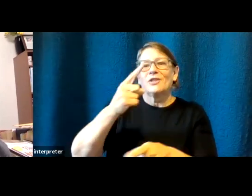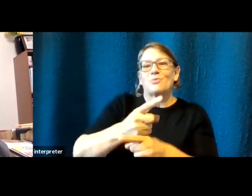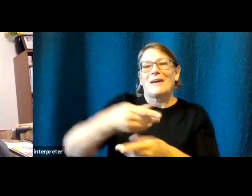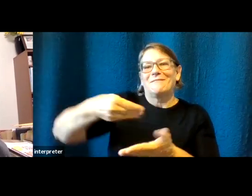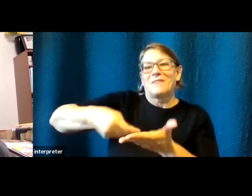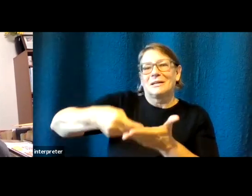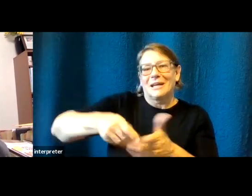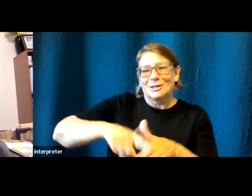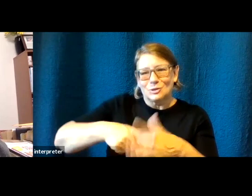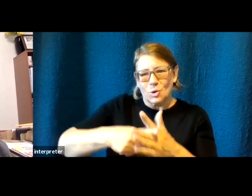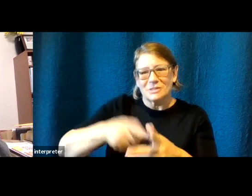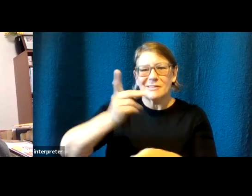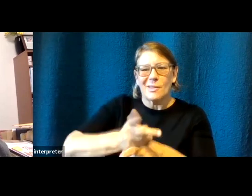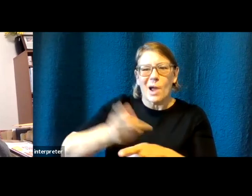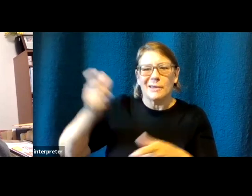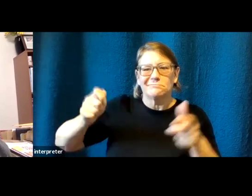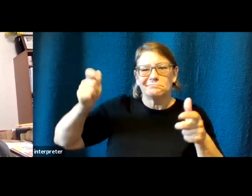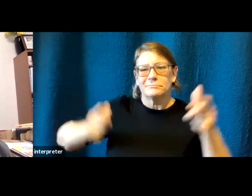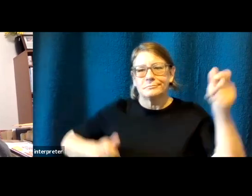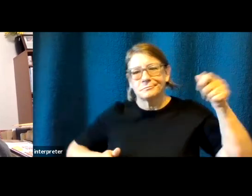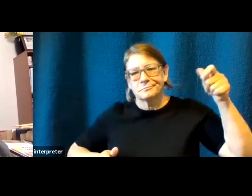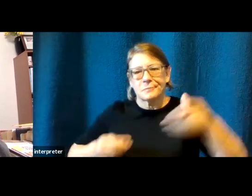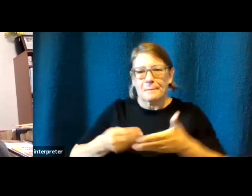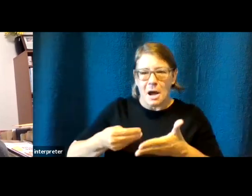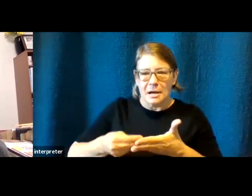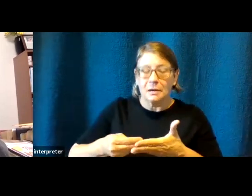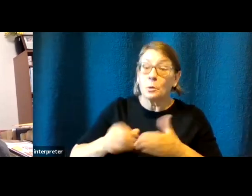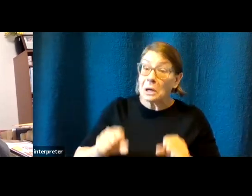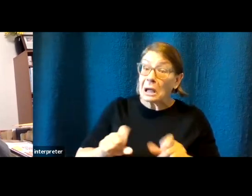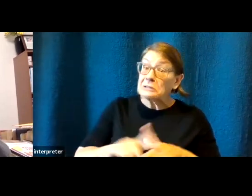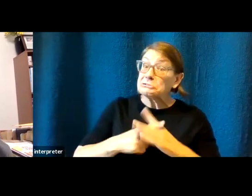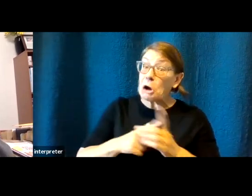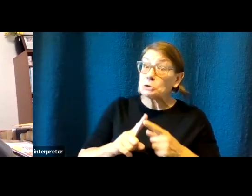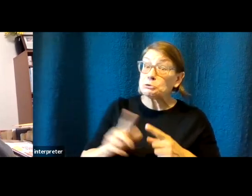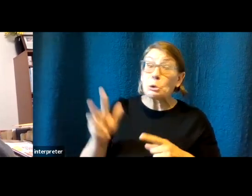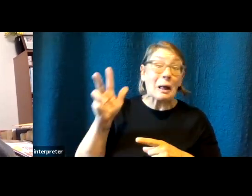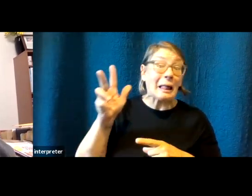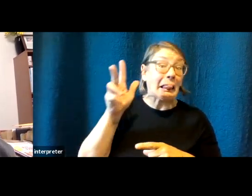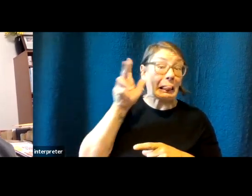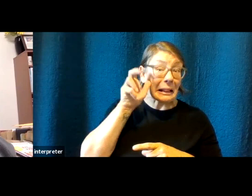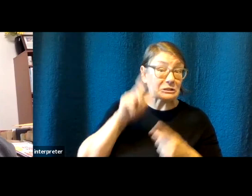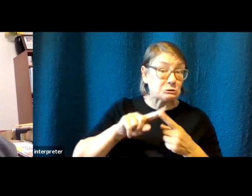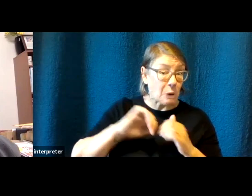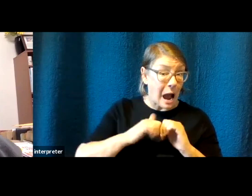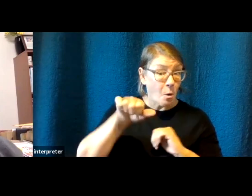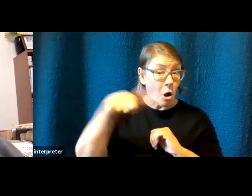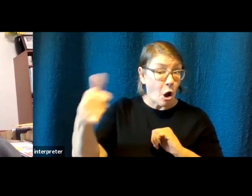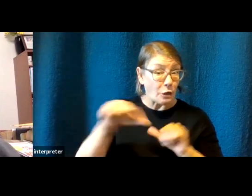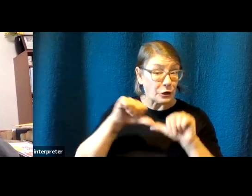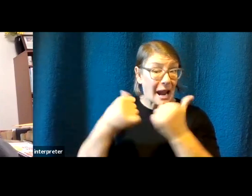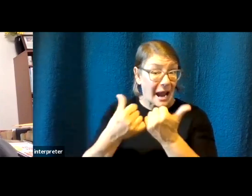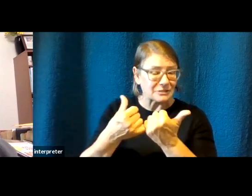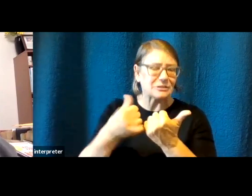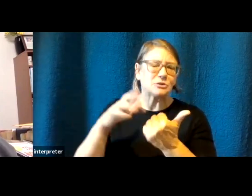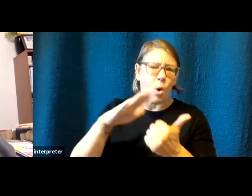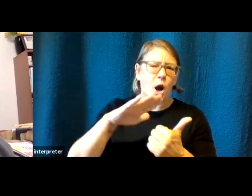the right streams of money. We know we can begin to listen to how other people set their agencies or community